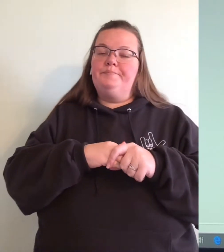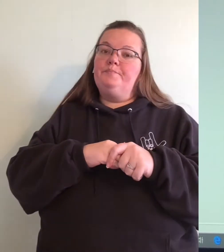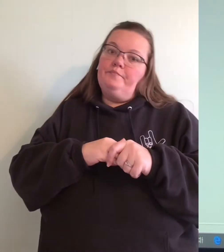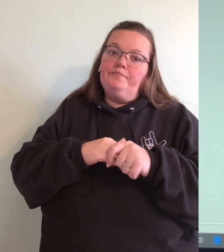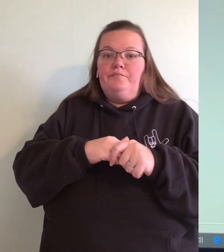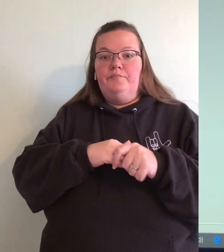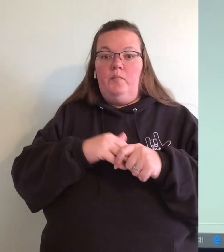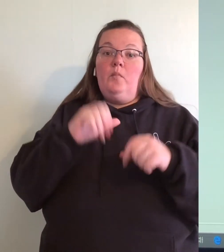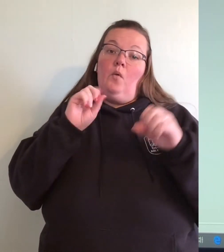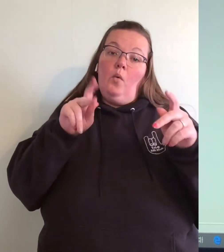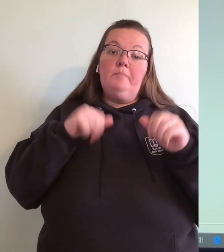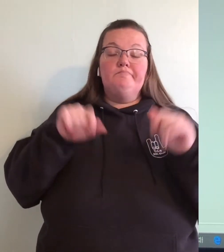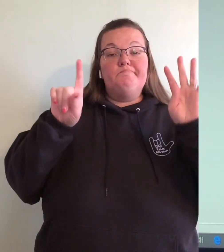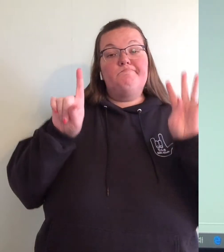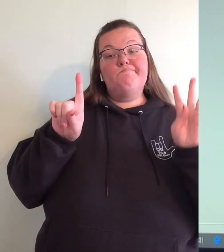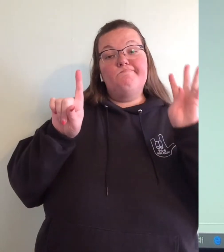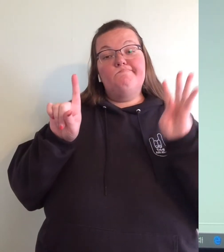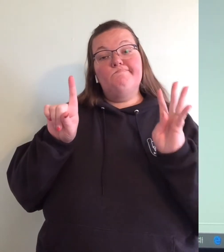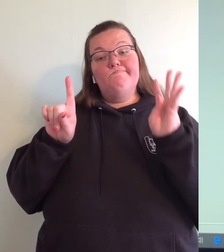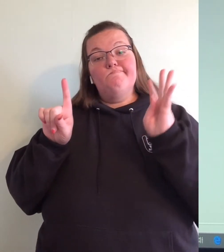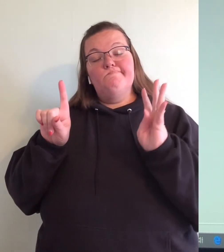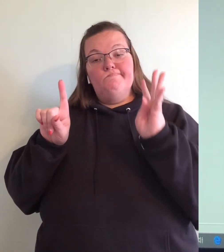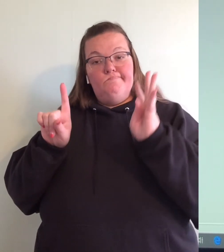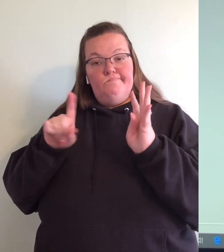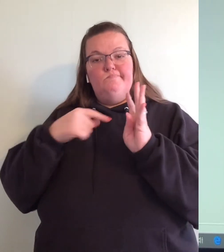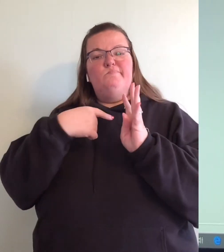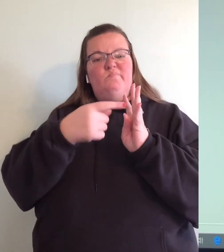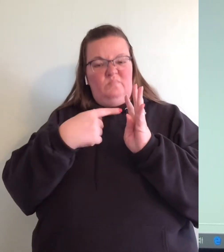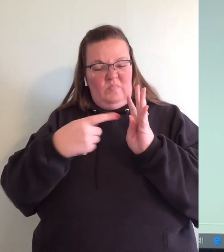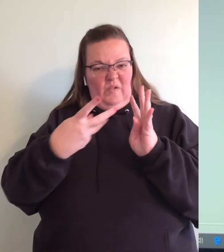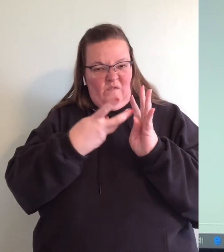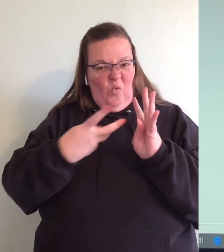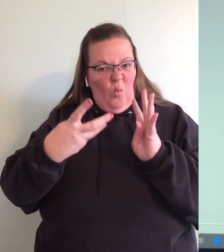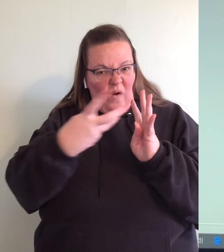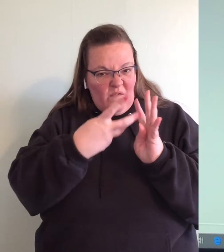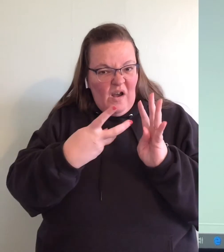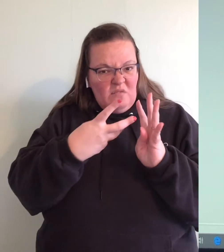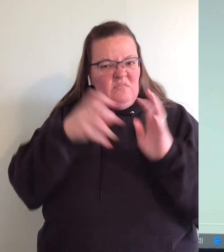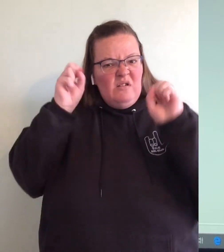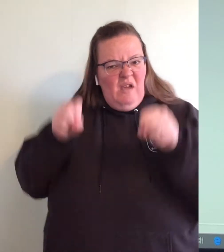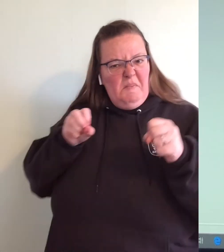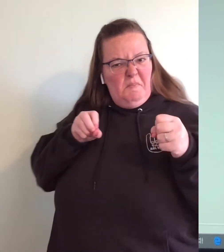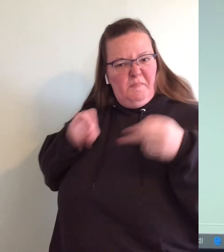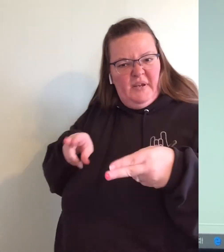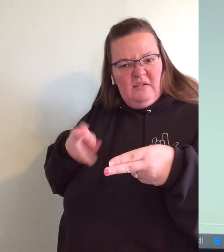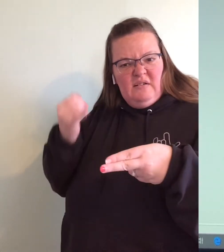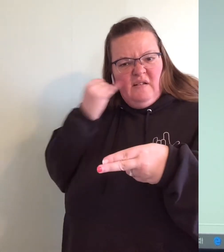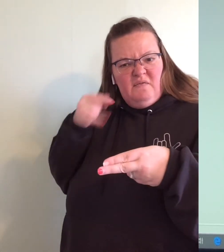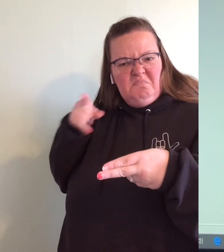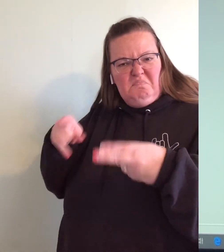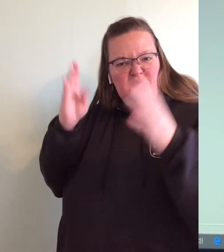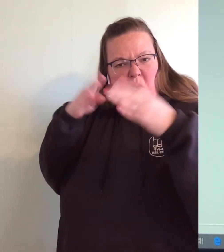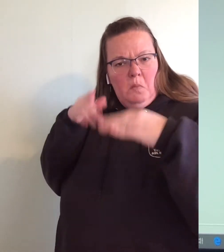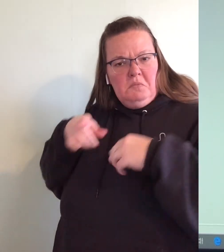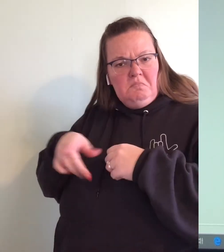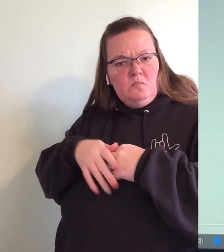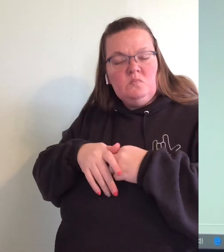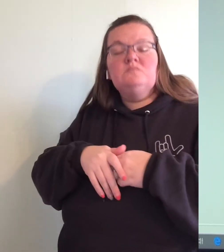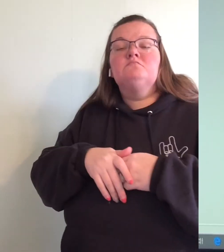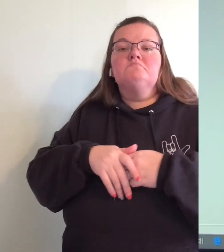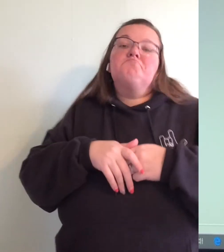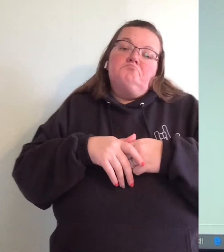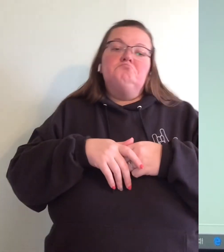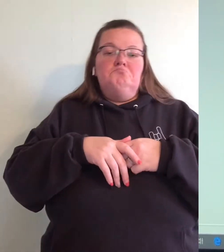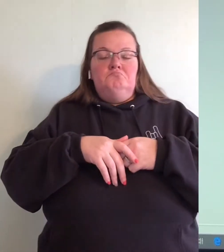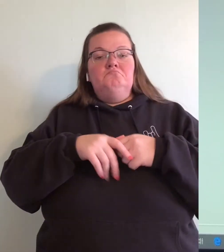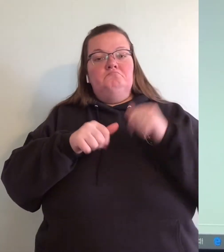try." All kept close together. We ought to be a match for one beaver if it turns out to be an enemy. So the children all